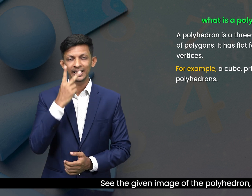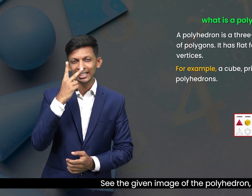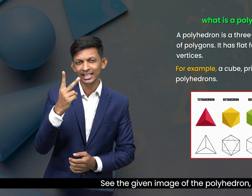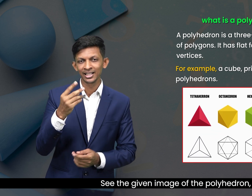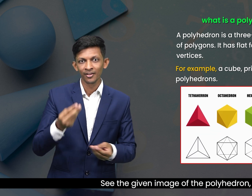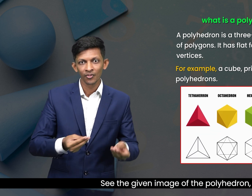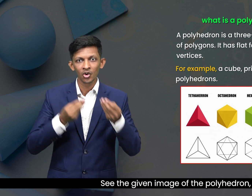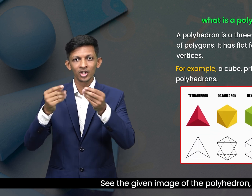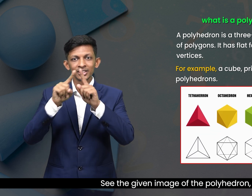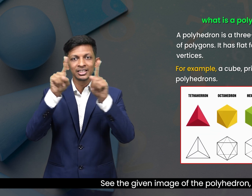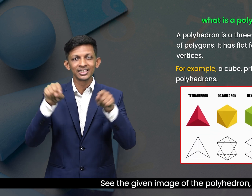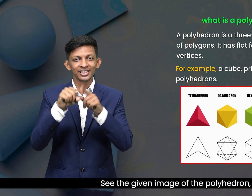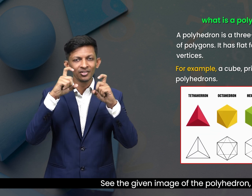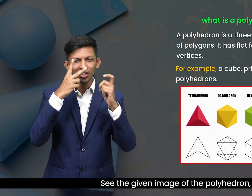See the given image of the polyhedron.